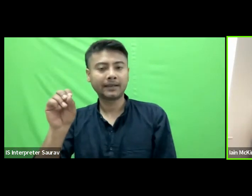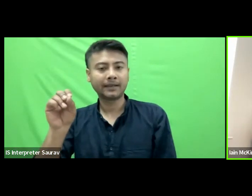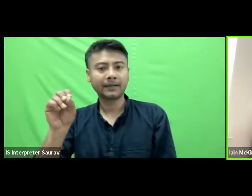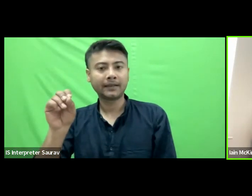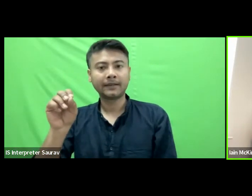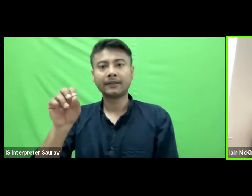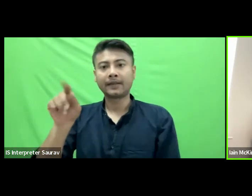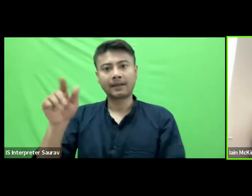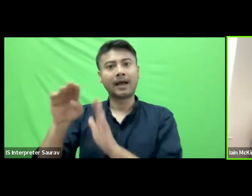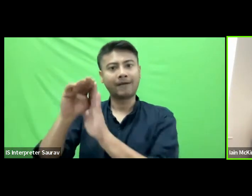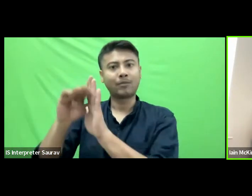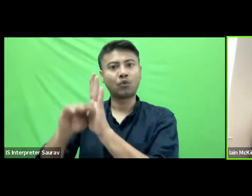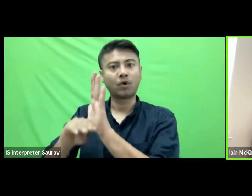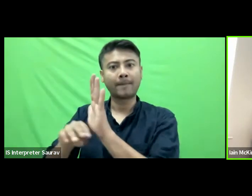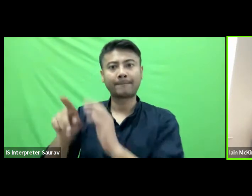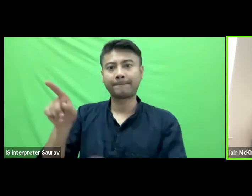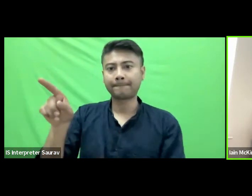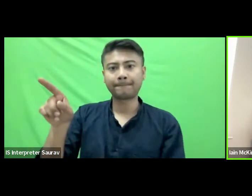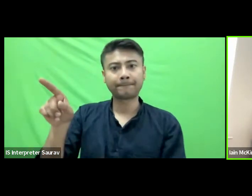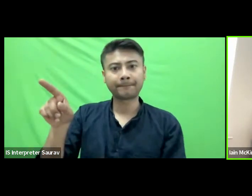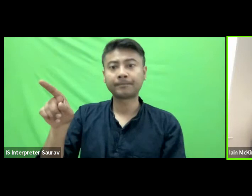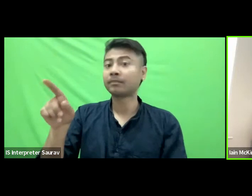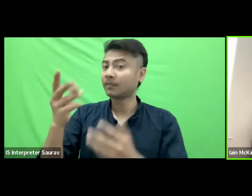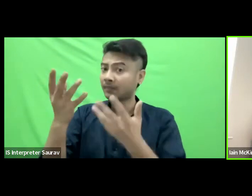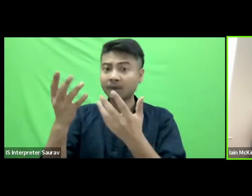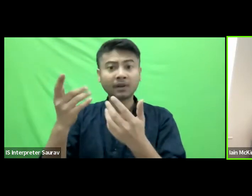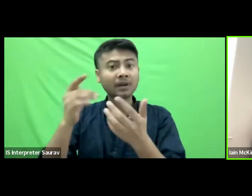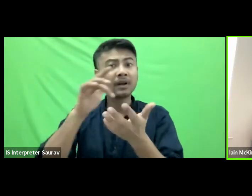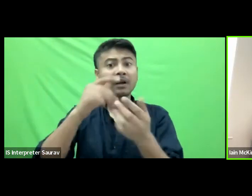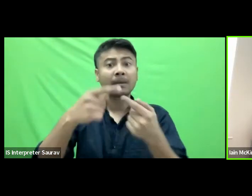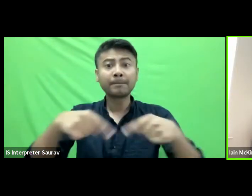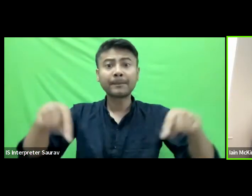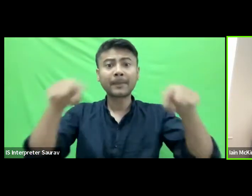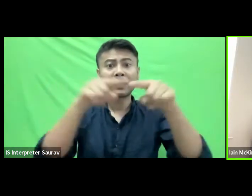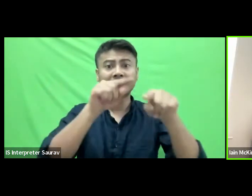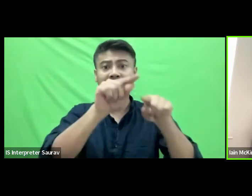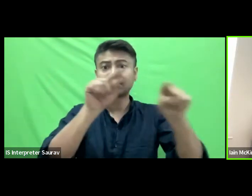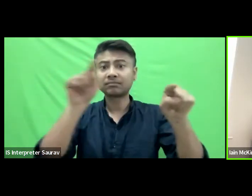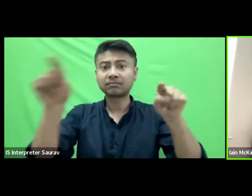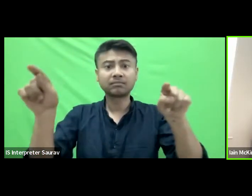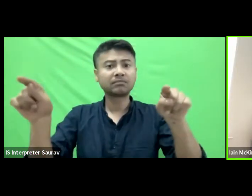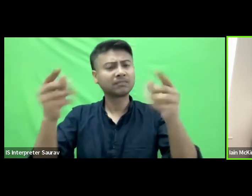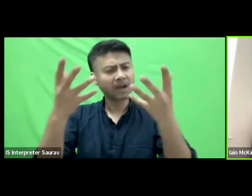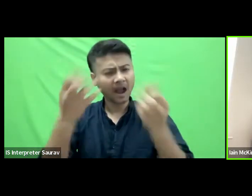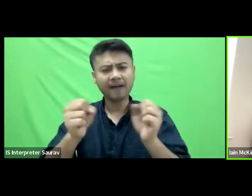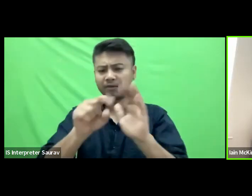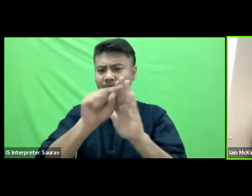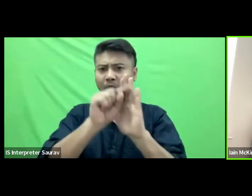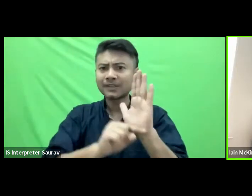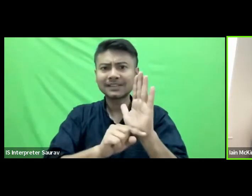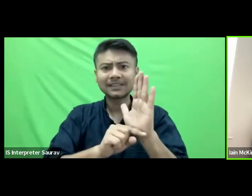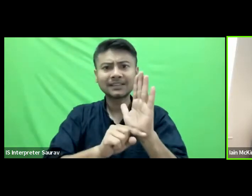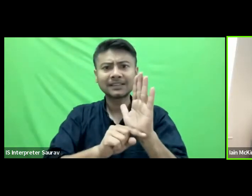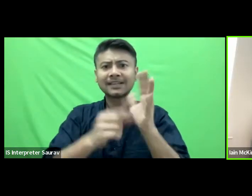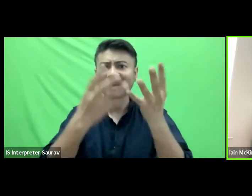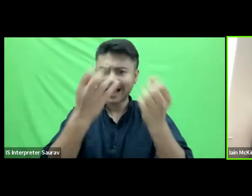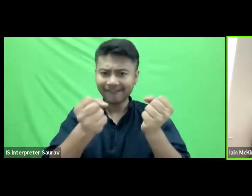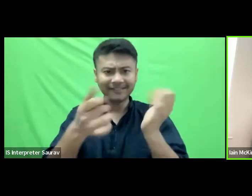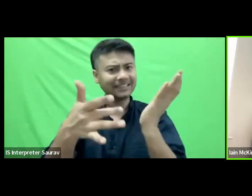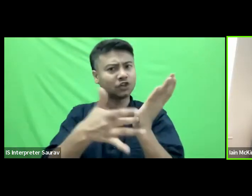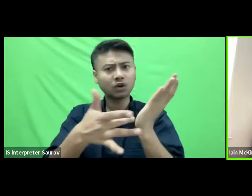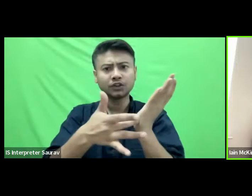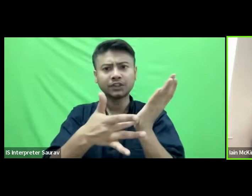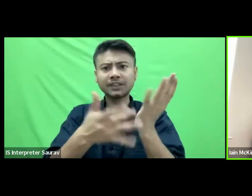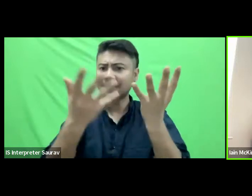and in places very good policies and even really good technical standards in place, often translating these